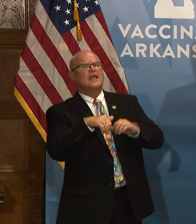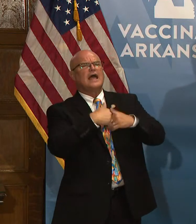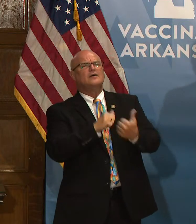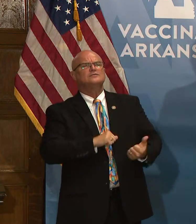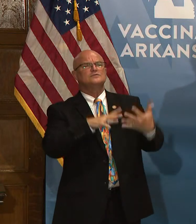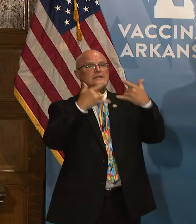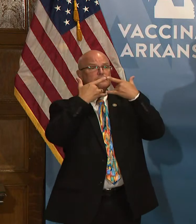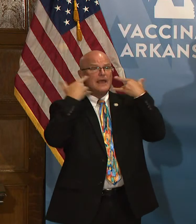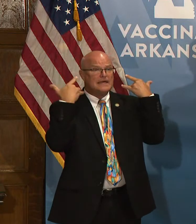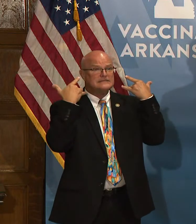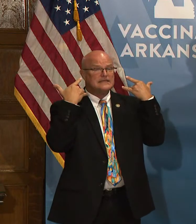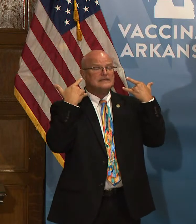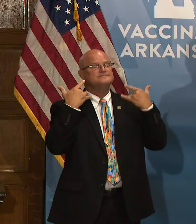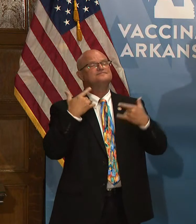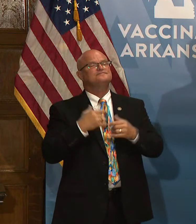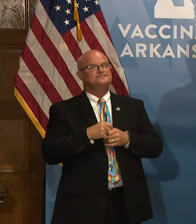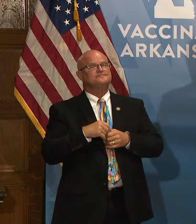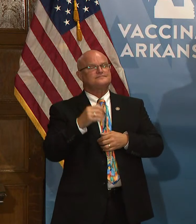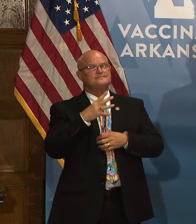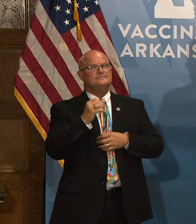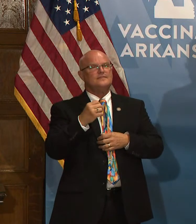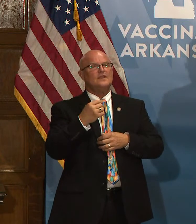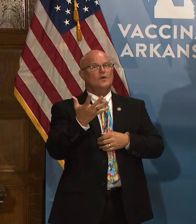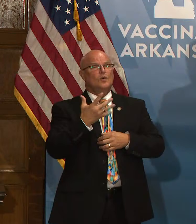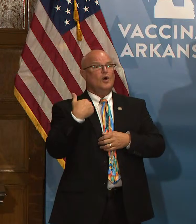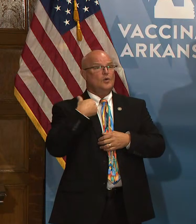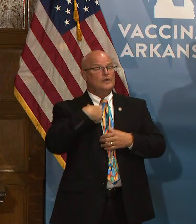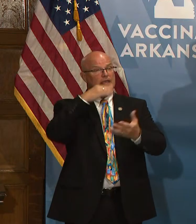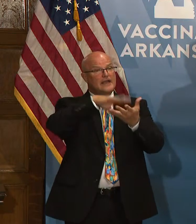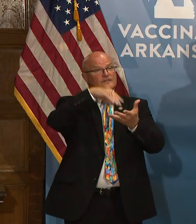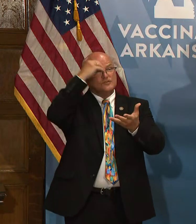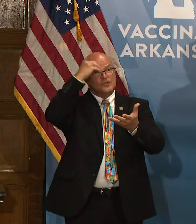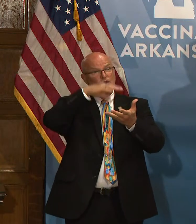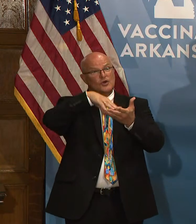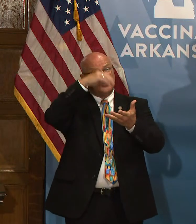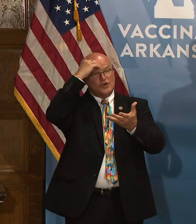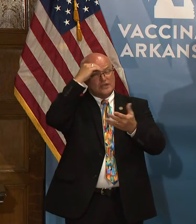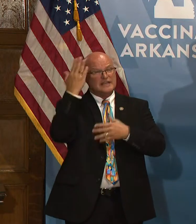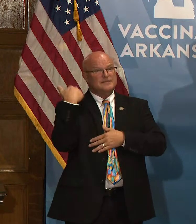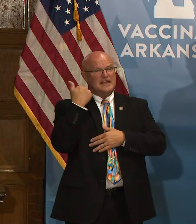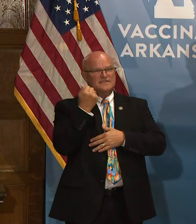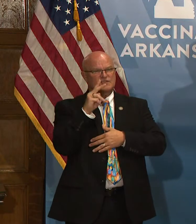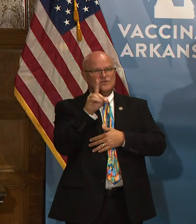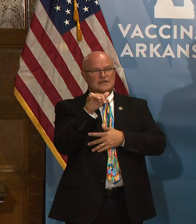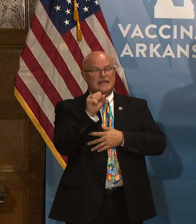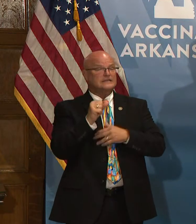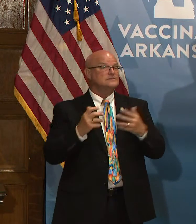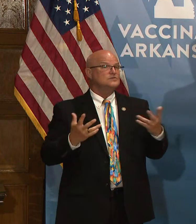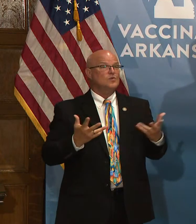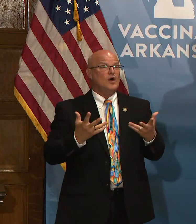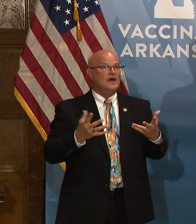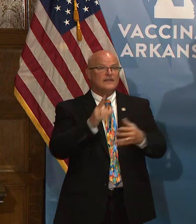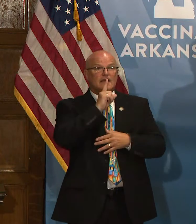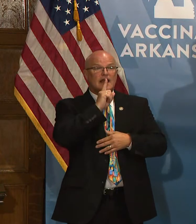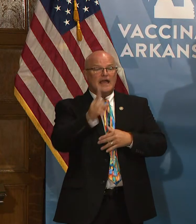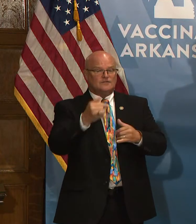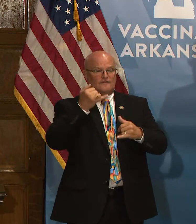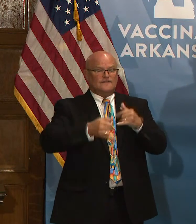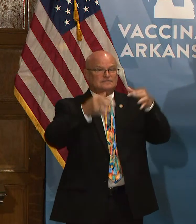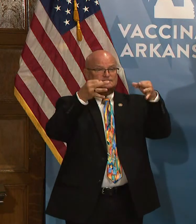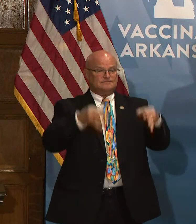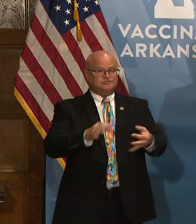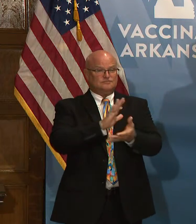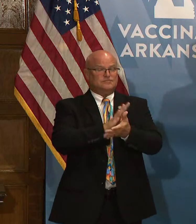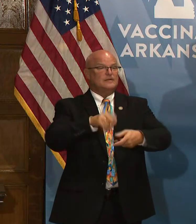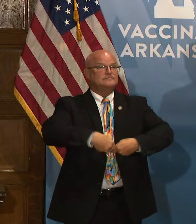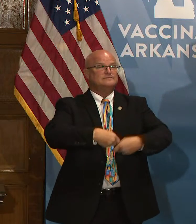addressed masking in that. And what we have learned in the last couple of days is that the actual final document that